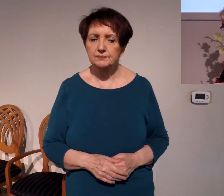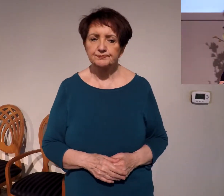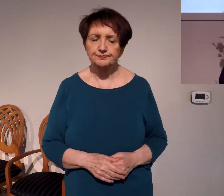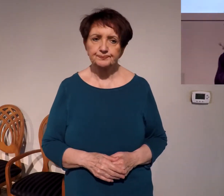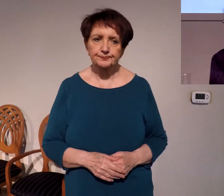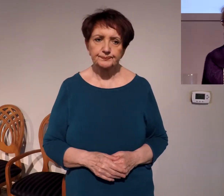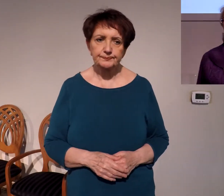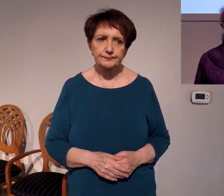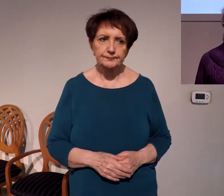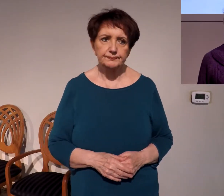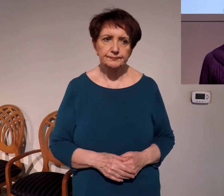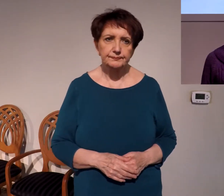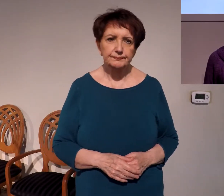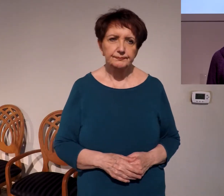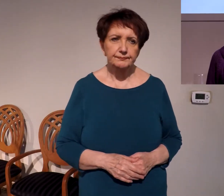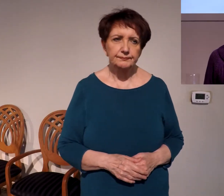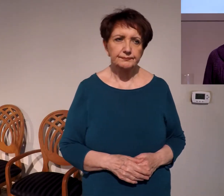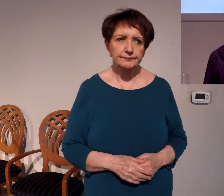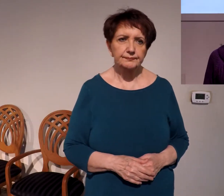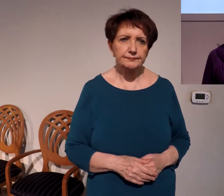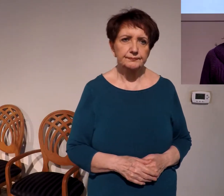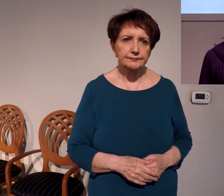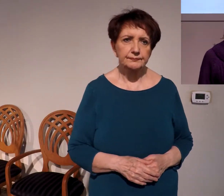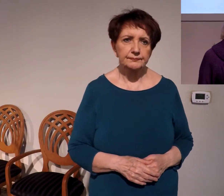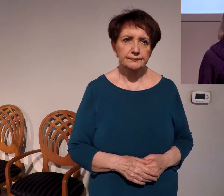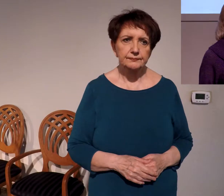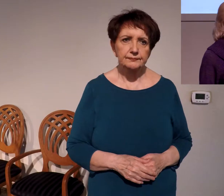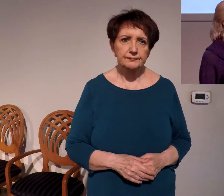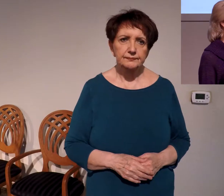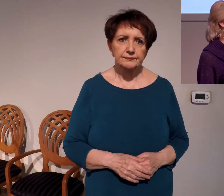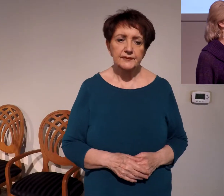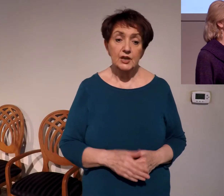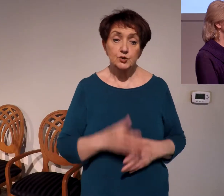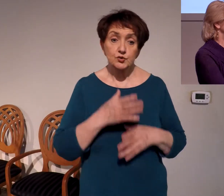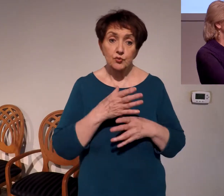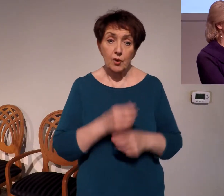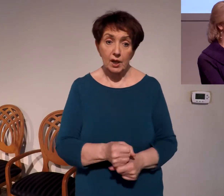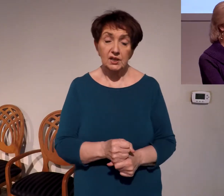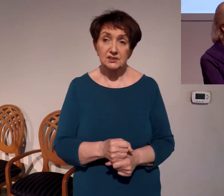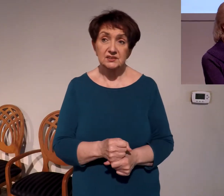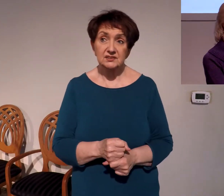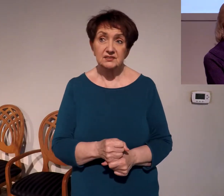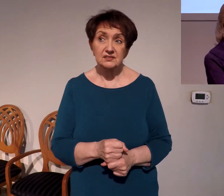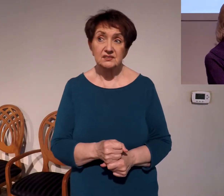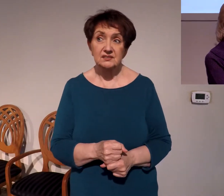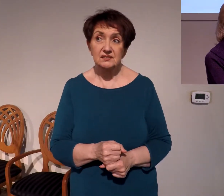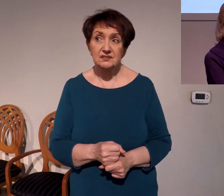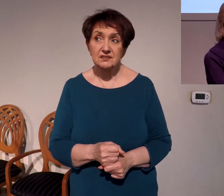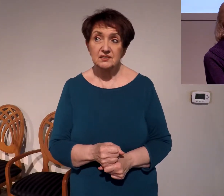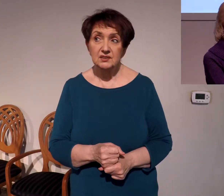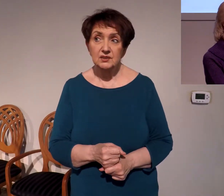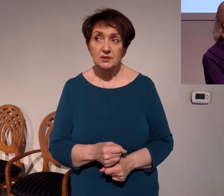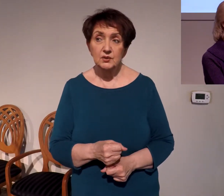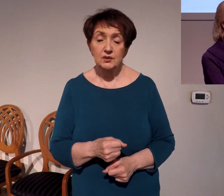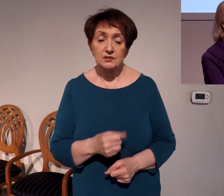The pitfall that I find that we do in trust is we say, well, you can't trust other people.